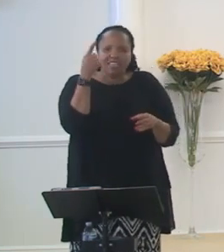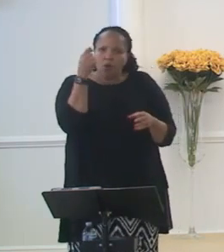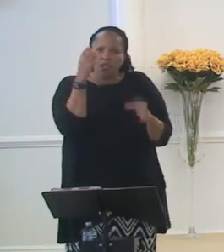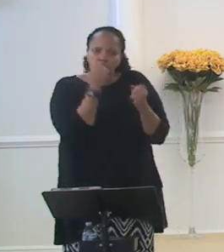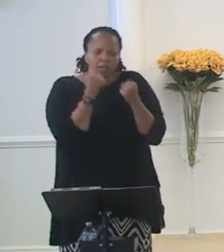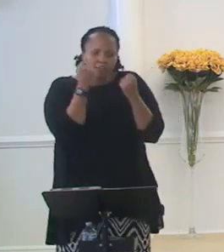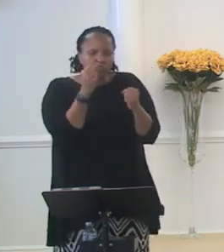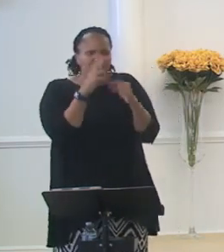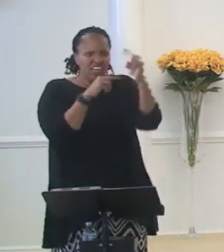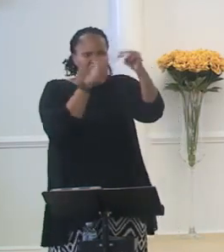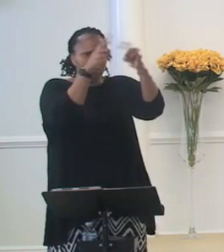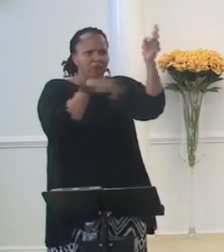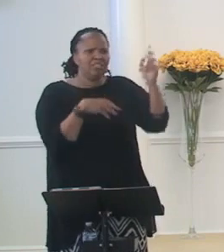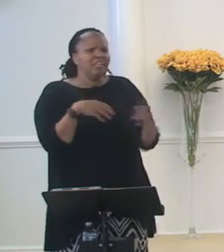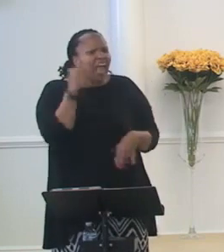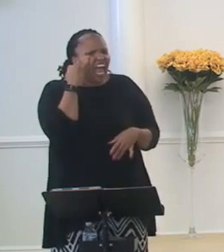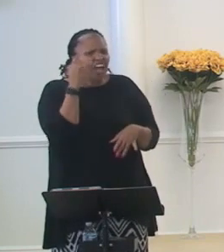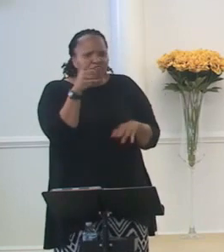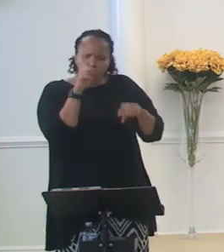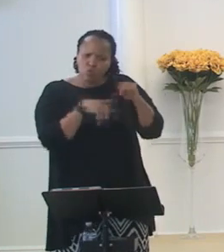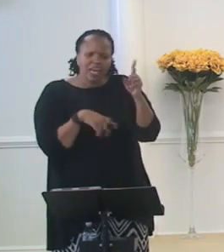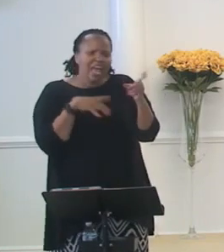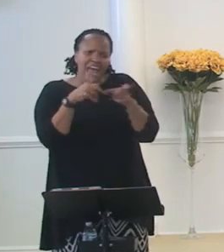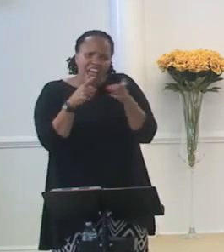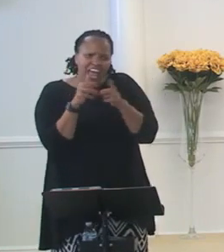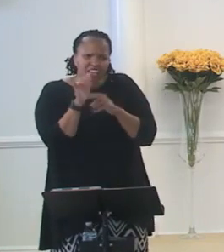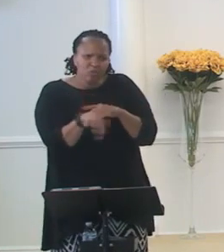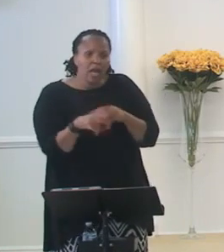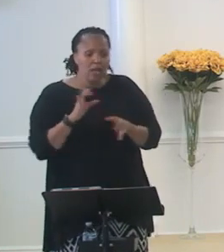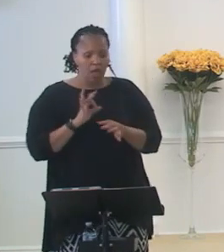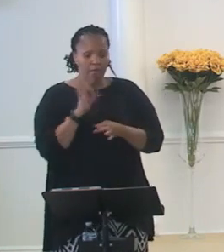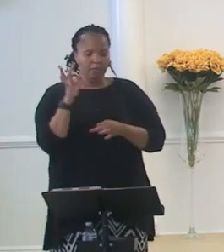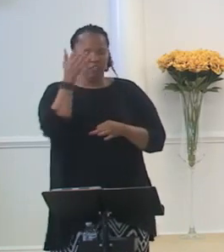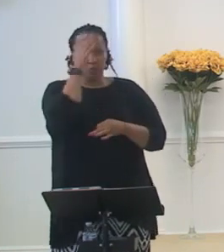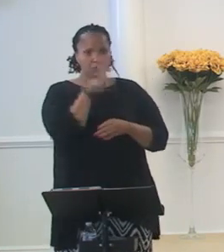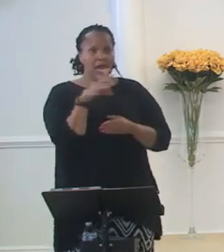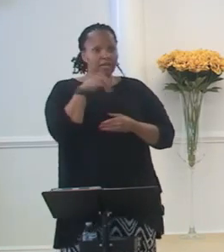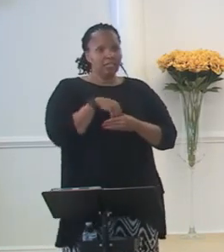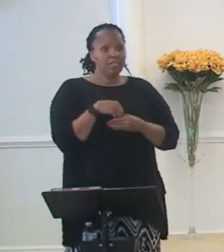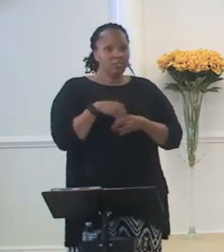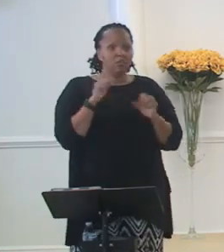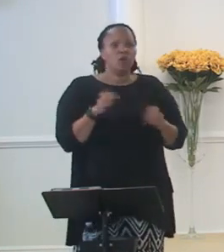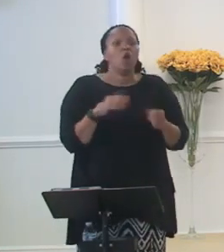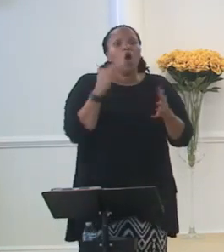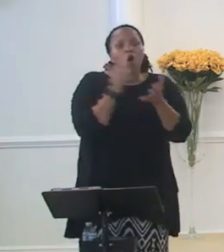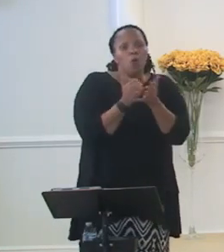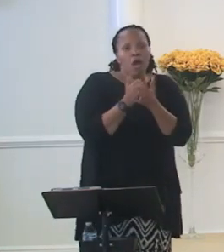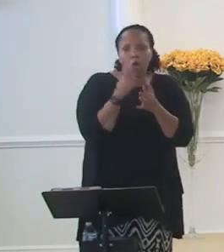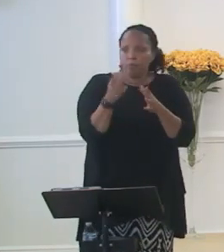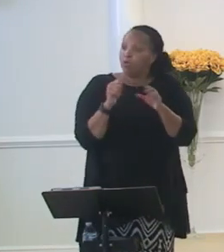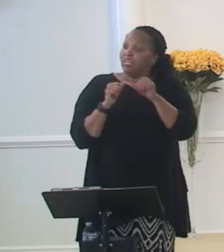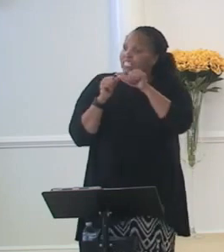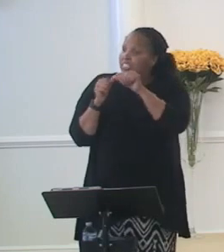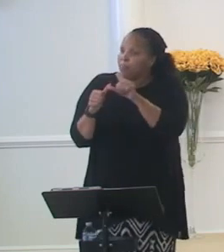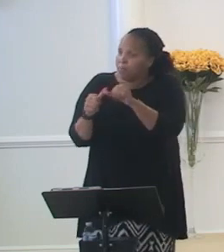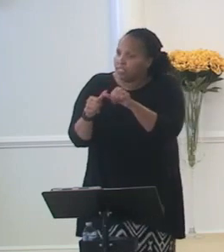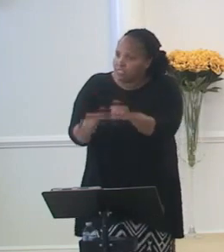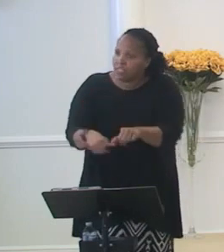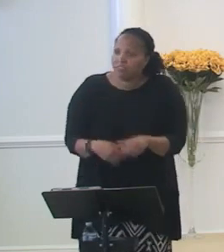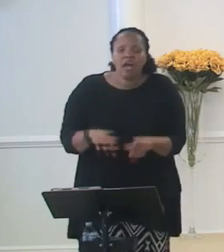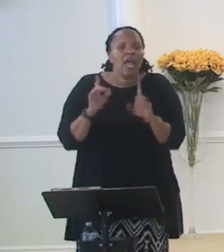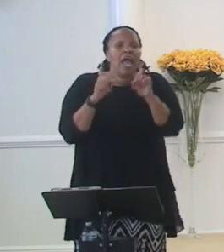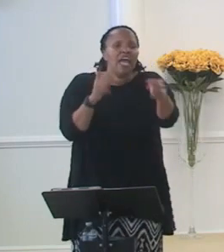You can't handle that, but the Spirit of God in you will help you to persevere and give you